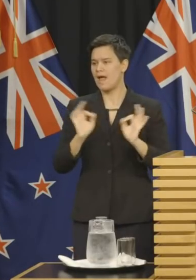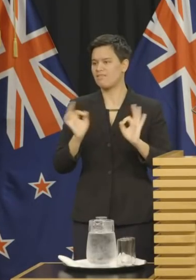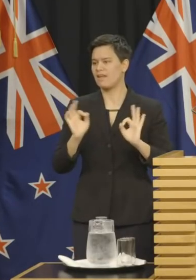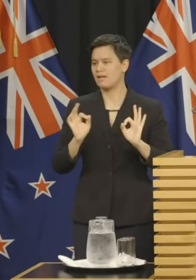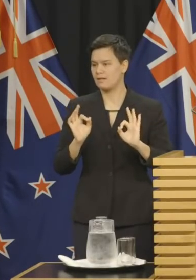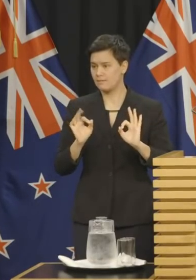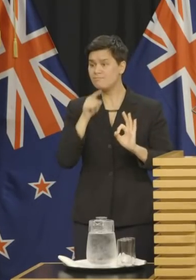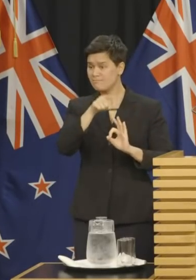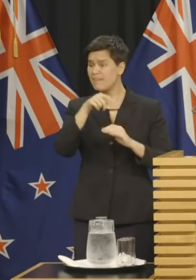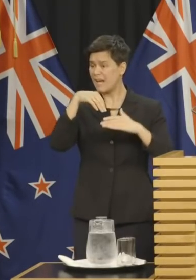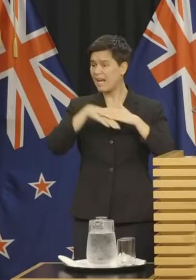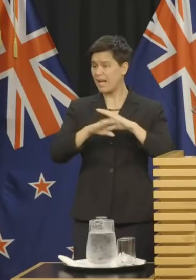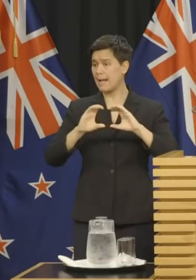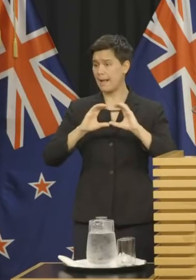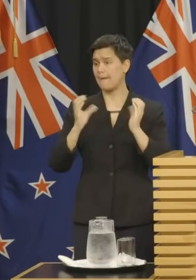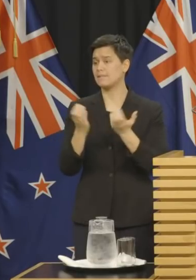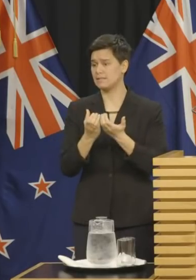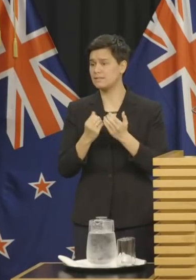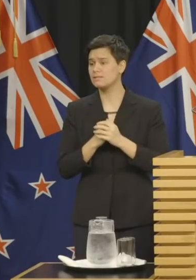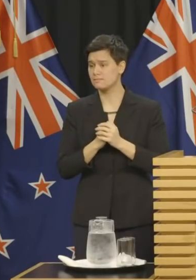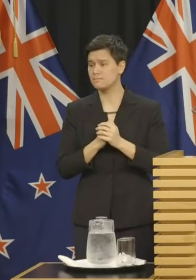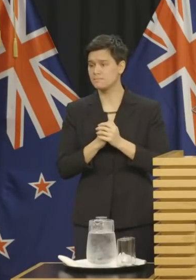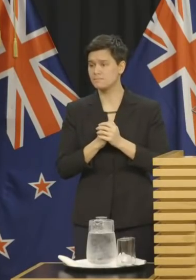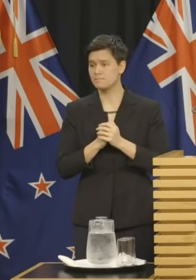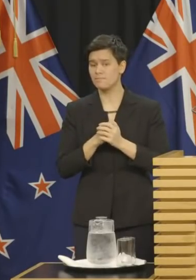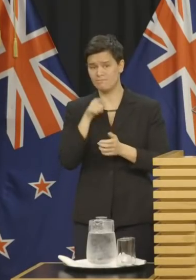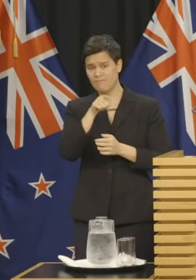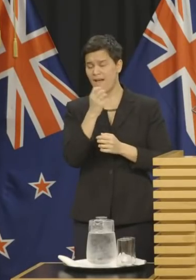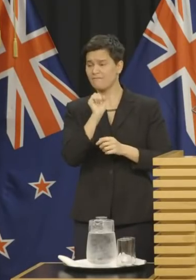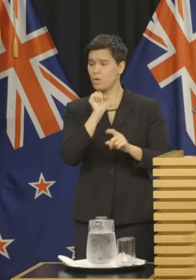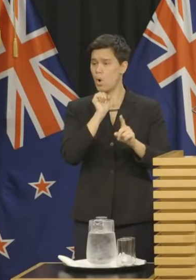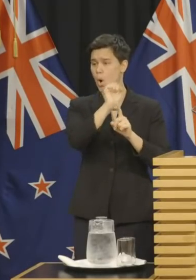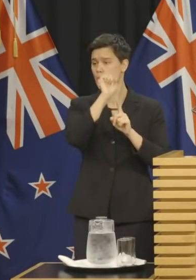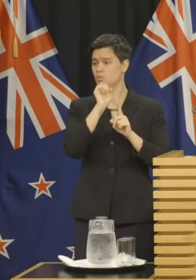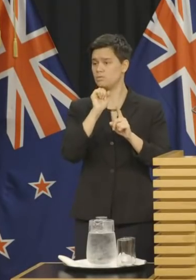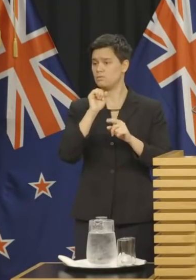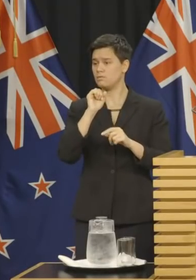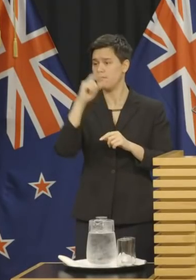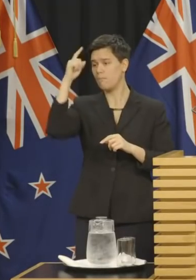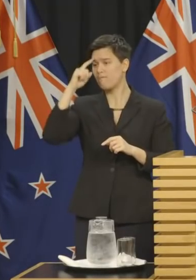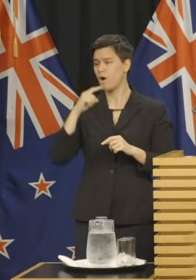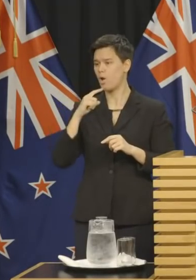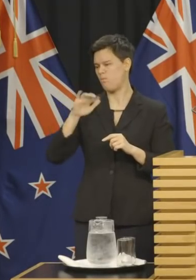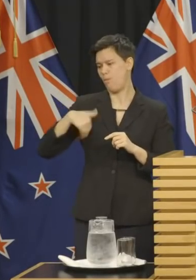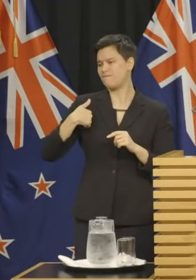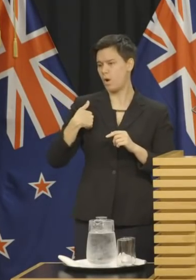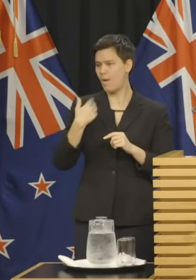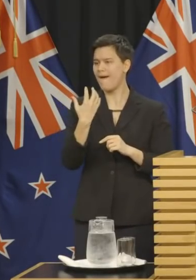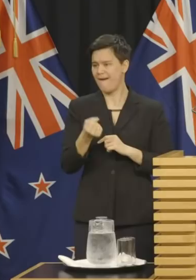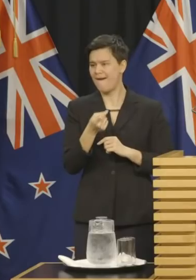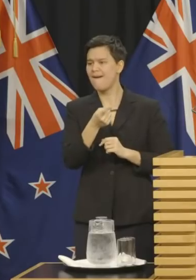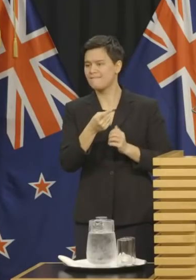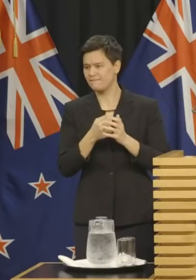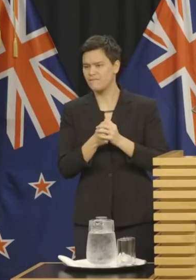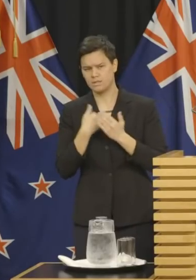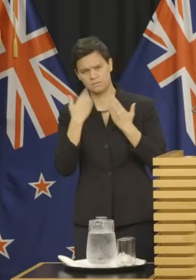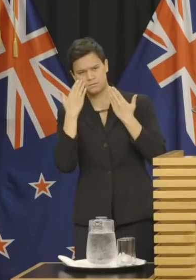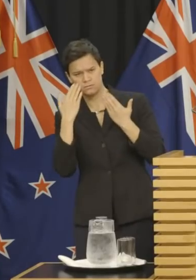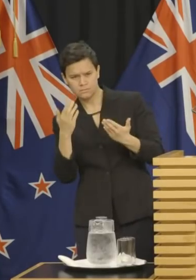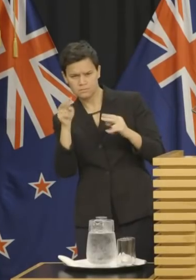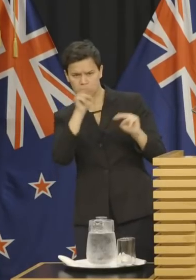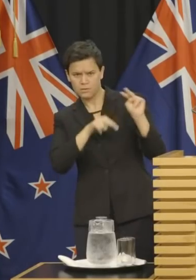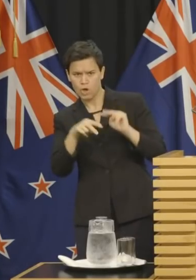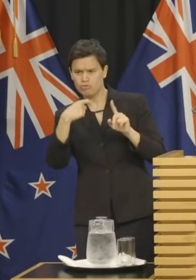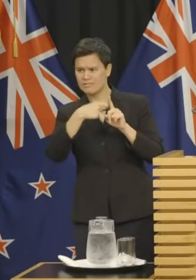the cabinet. Of course, he has portfolios of responsibility, and in my view, has demonstrated what is required to have these